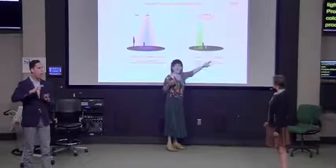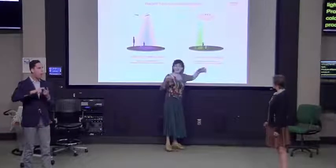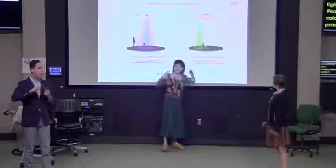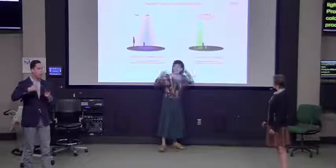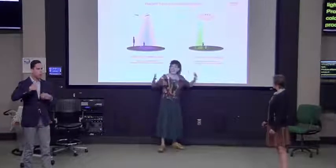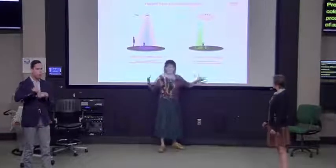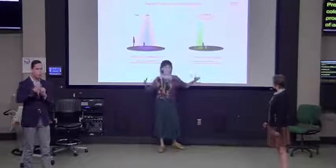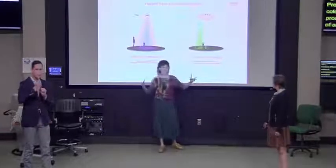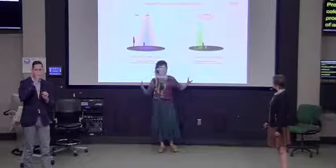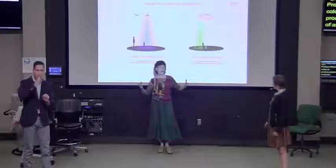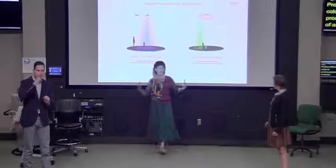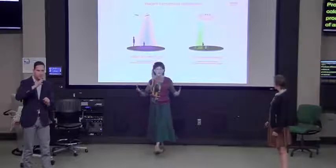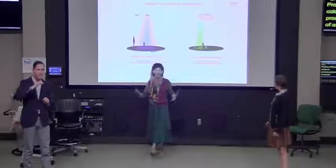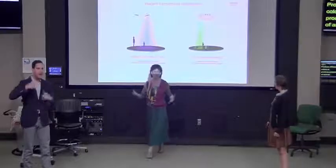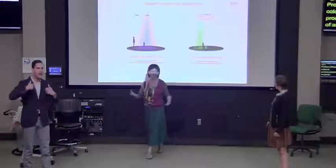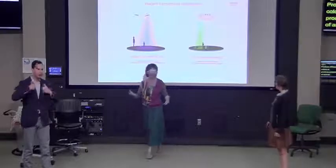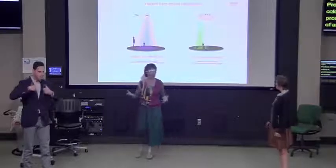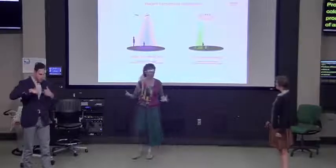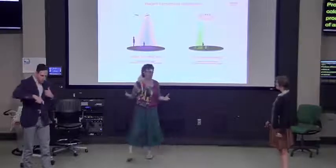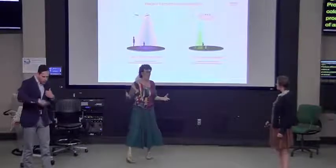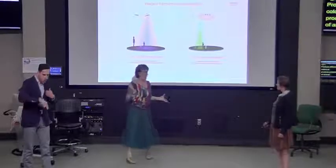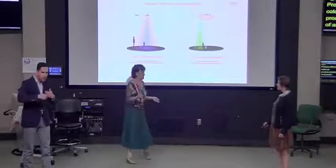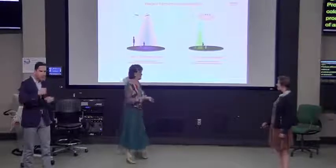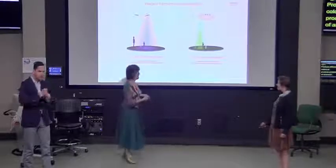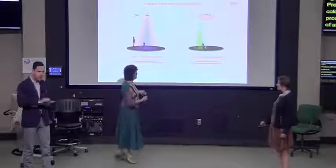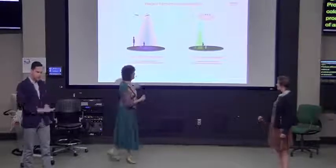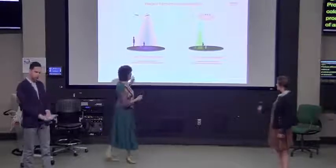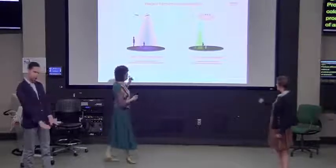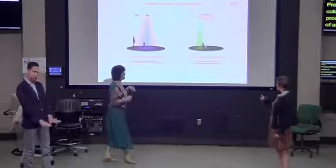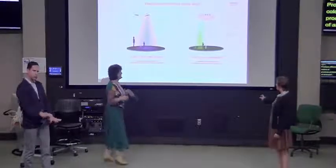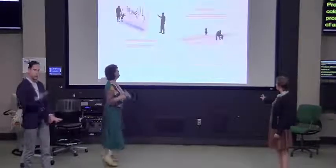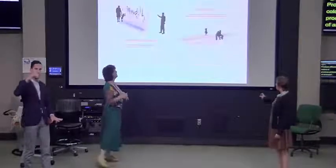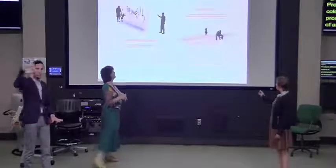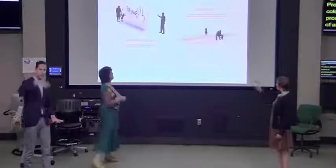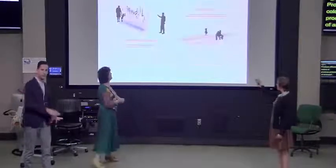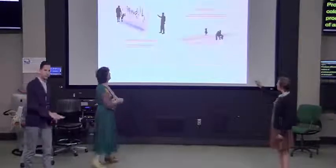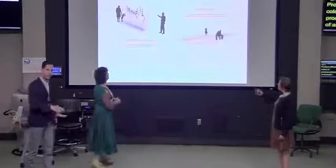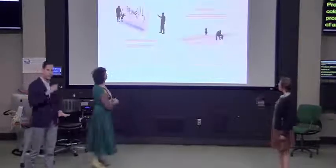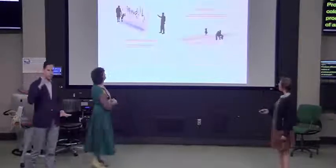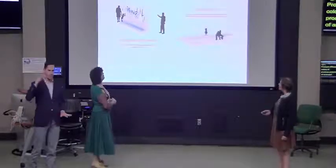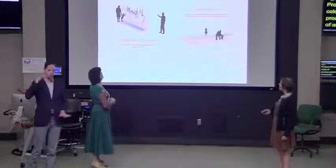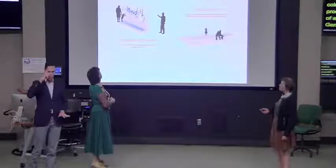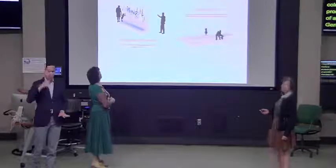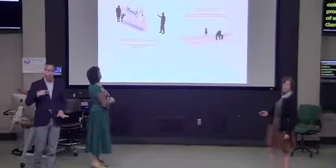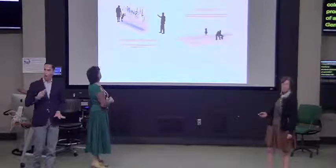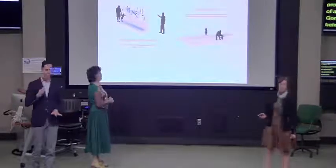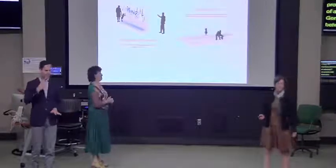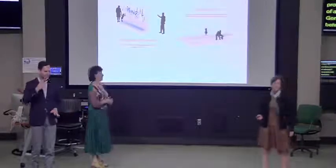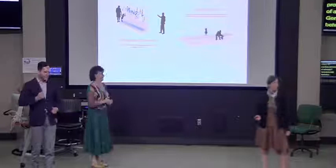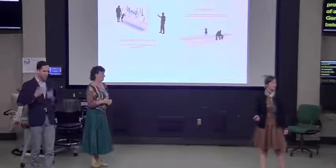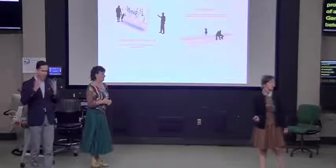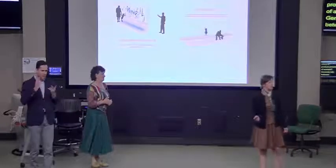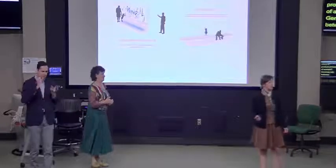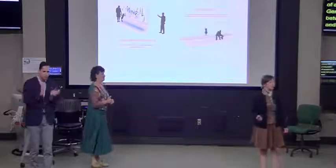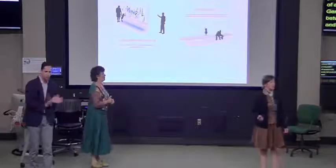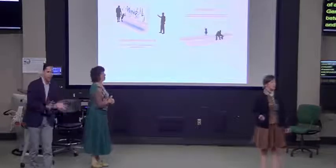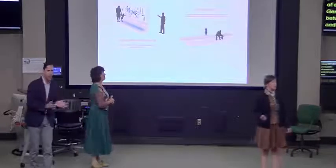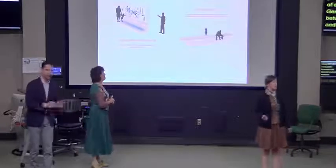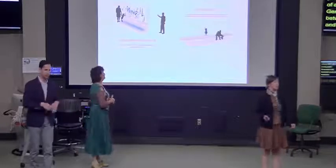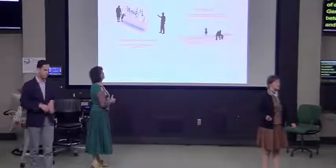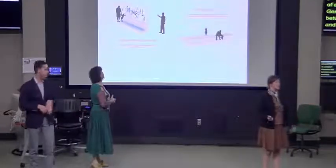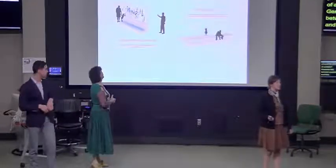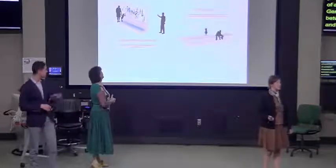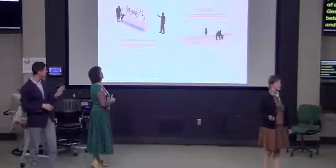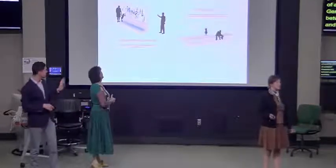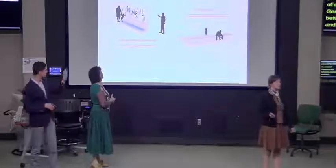This has got to generate talk between parents and kids. And over here, what you see is our new designs for